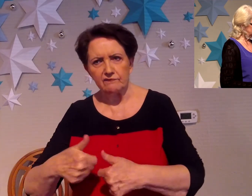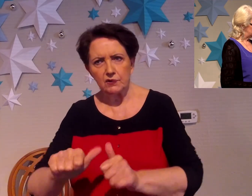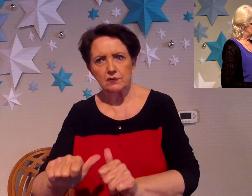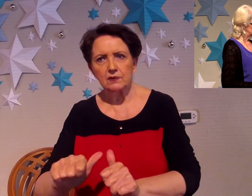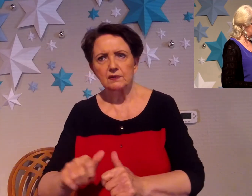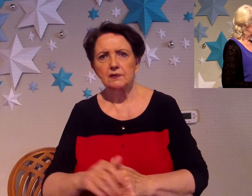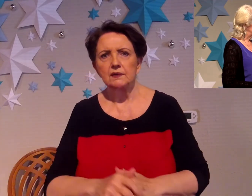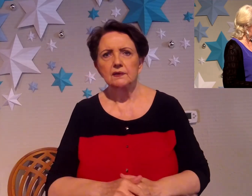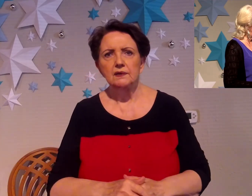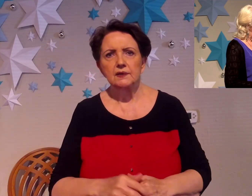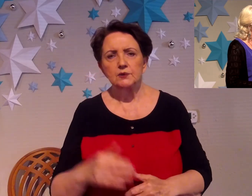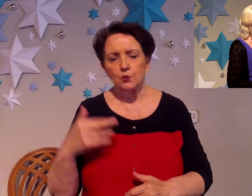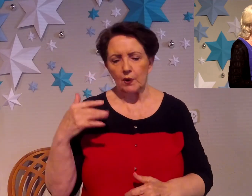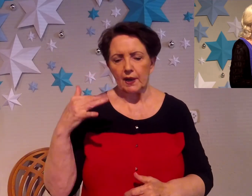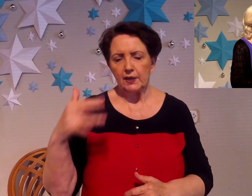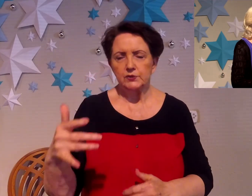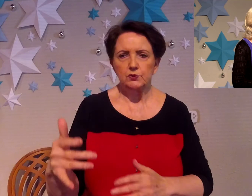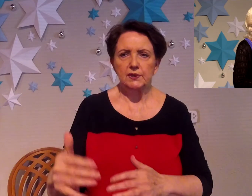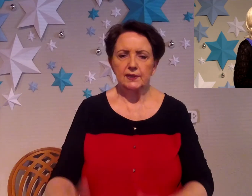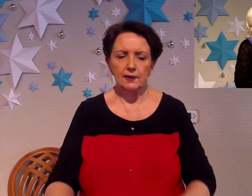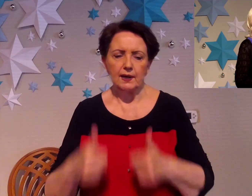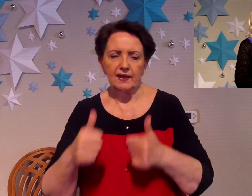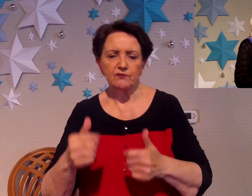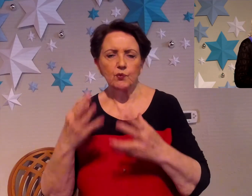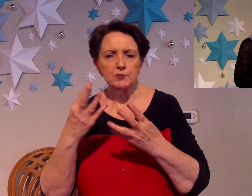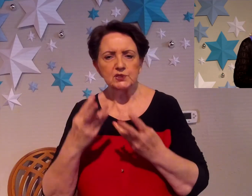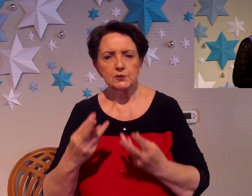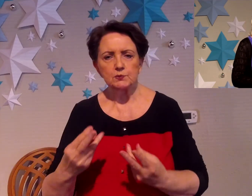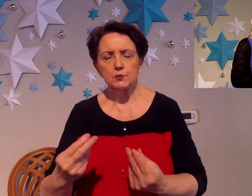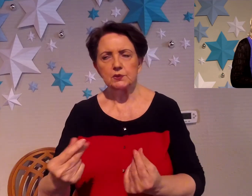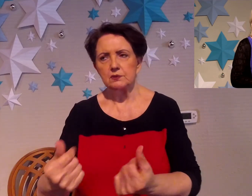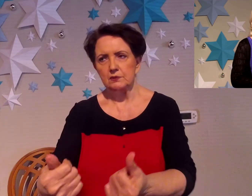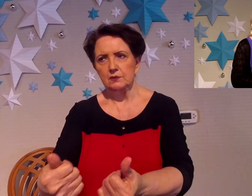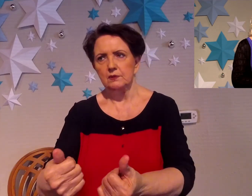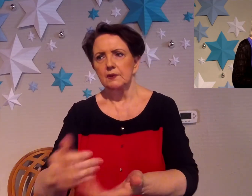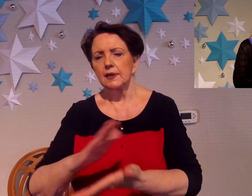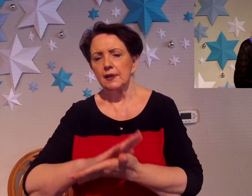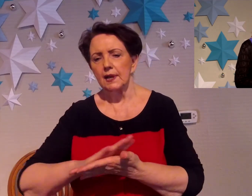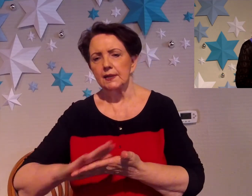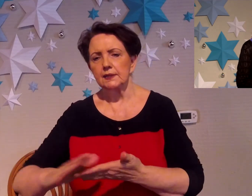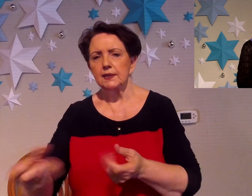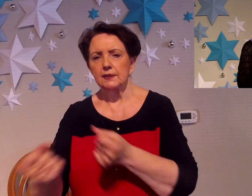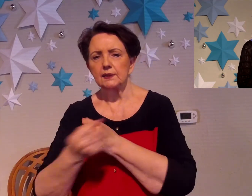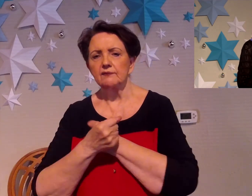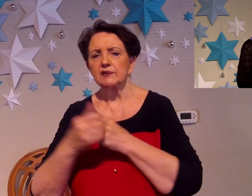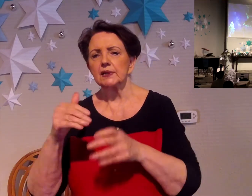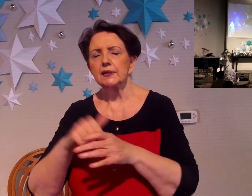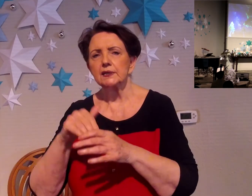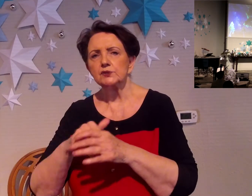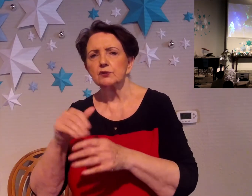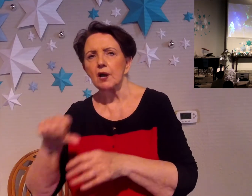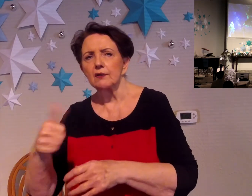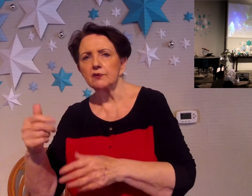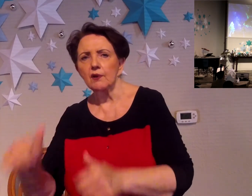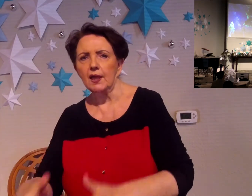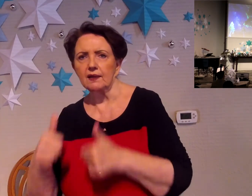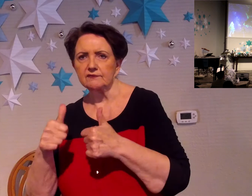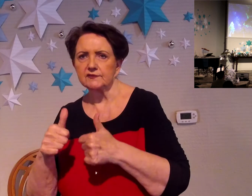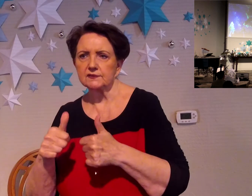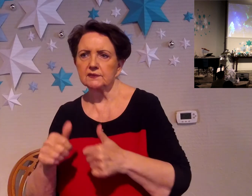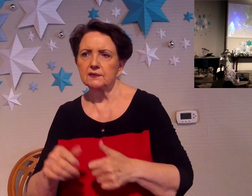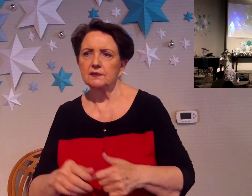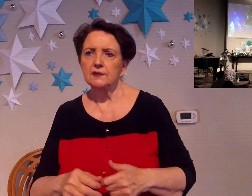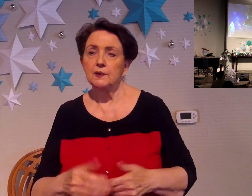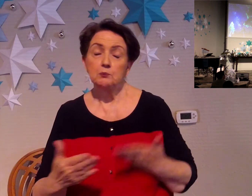gradually we will find our life flowing easily, effortlessly, kindly, and lovingly into other lives. Maybe what we need